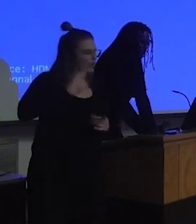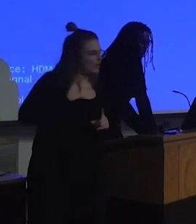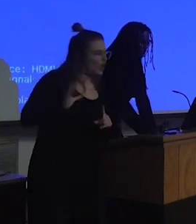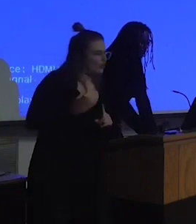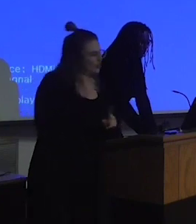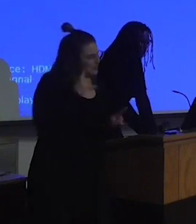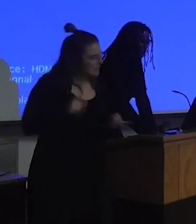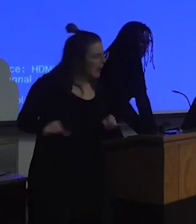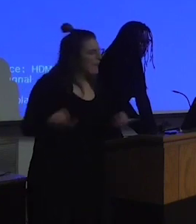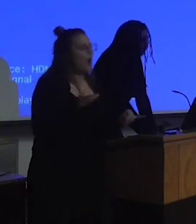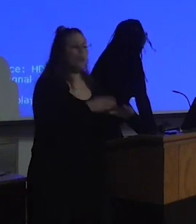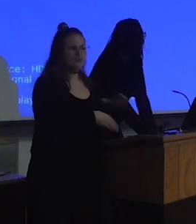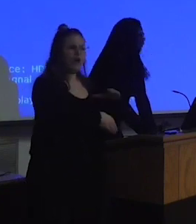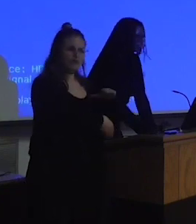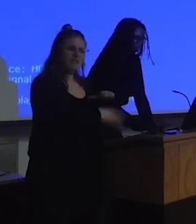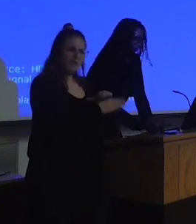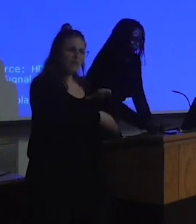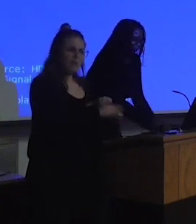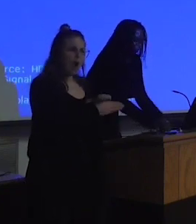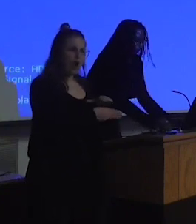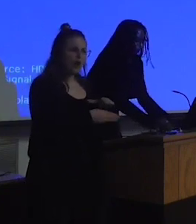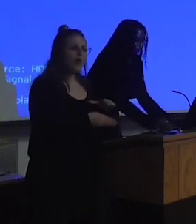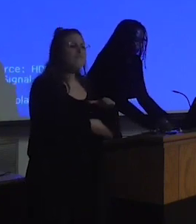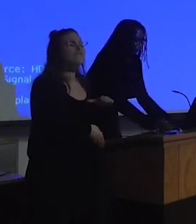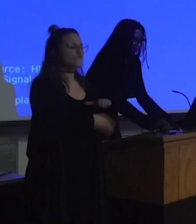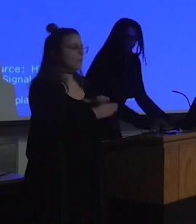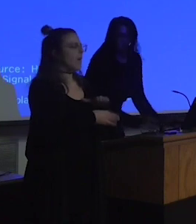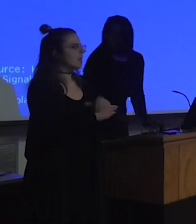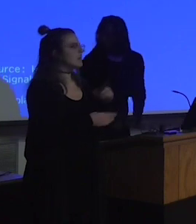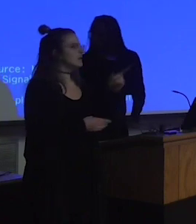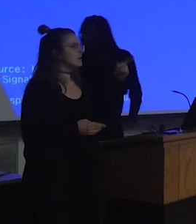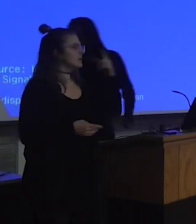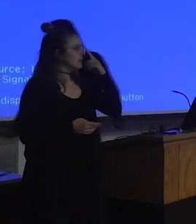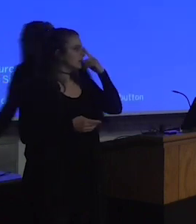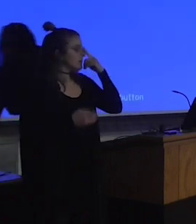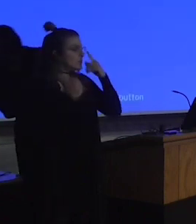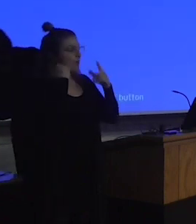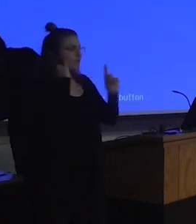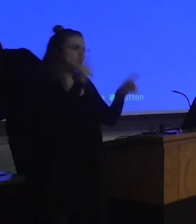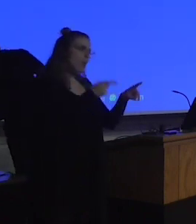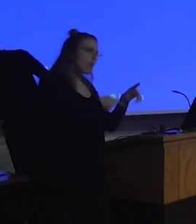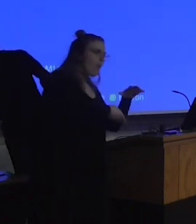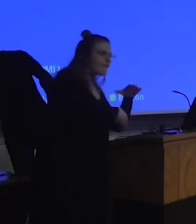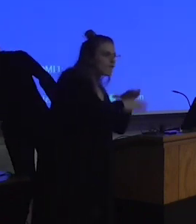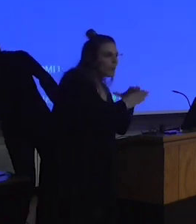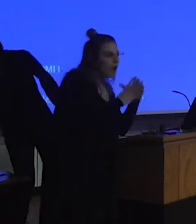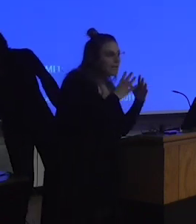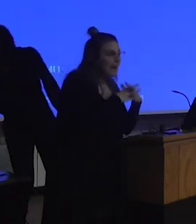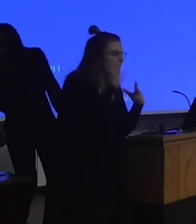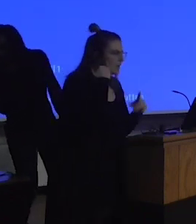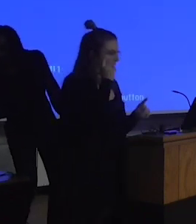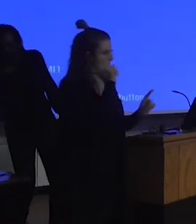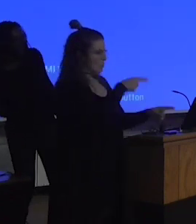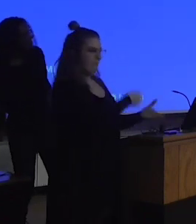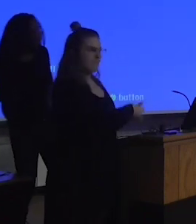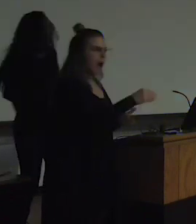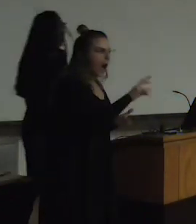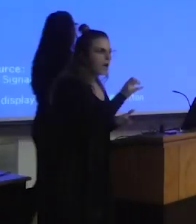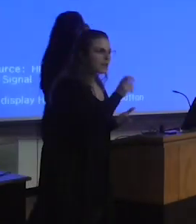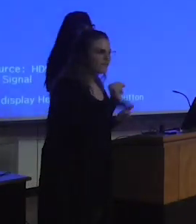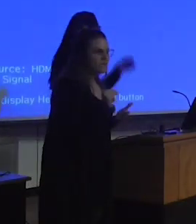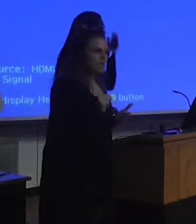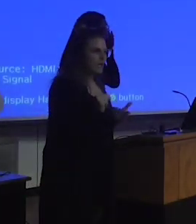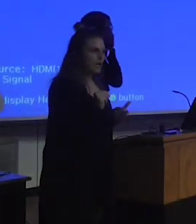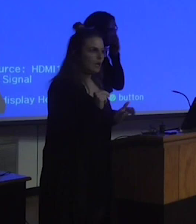prominent thing in their society, he's finding a way to say, like, yeah, even if you, like, go to, like, a football game or something, but if you buy this vegan pie, then you're not